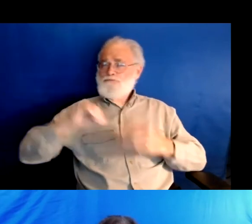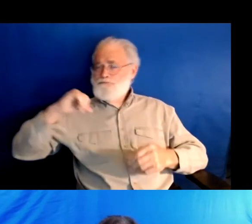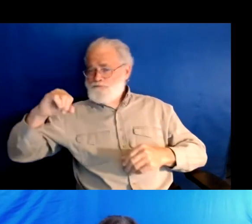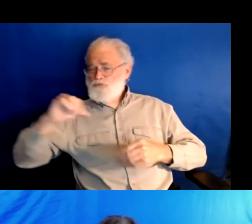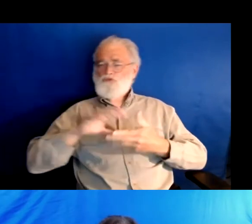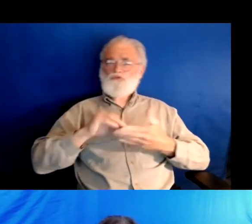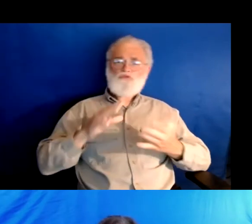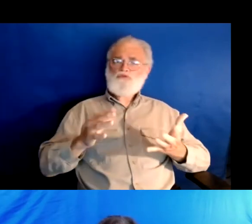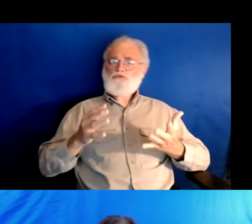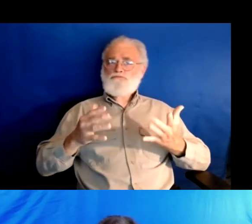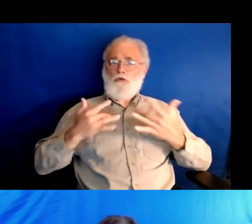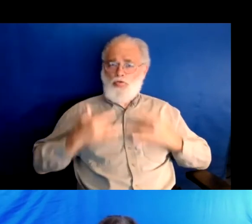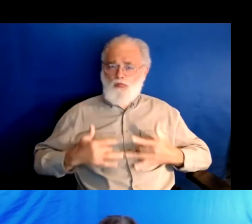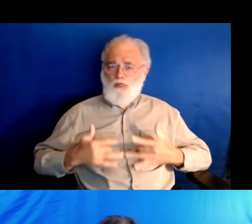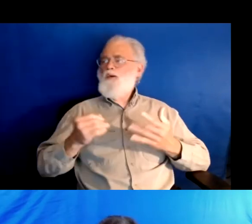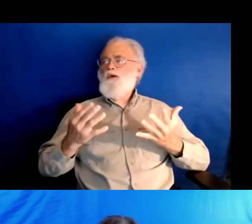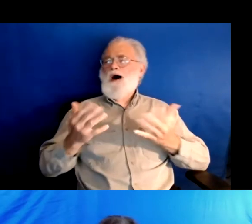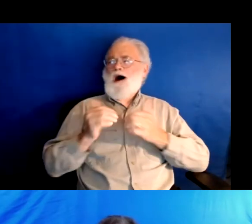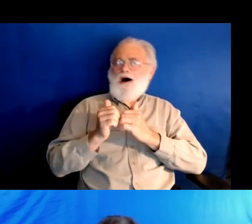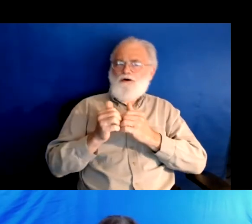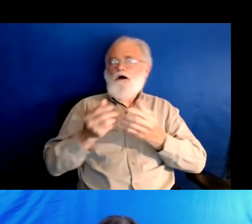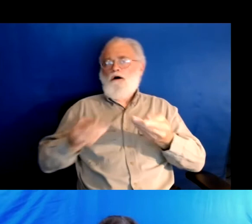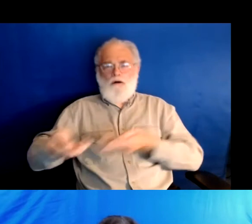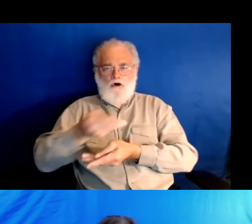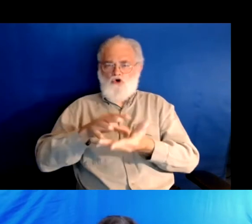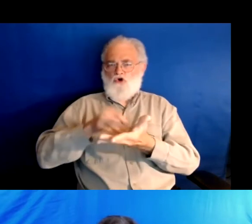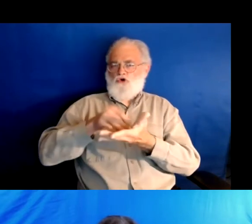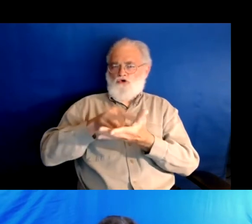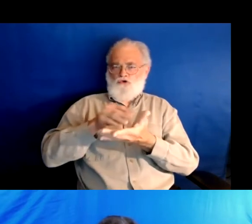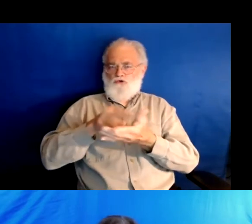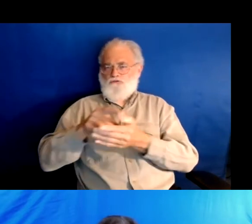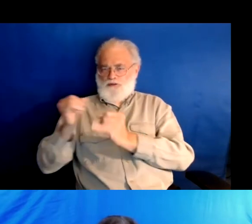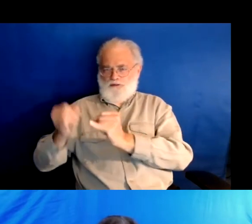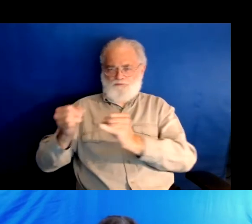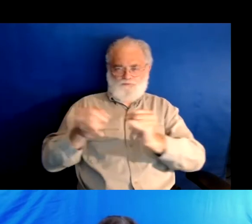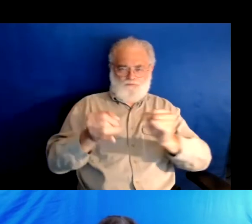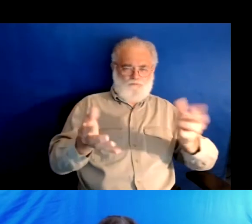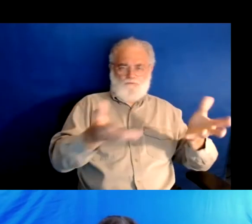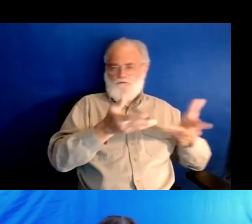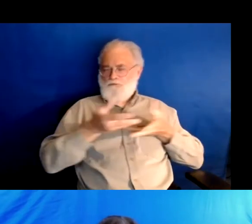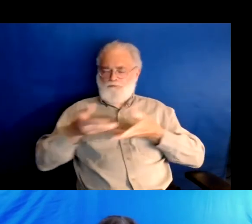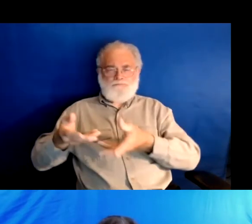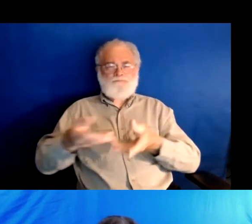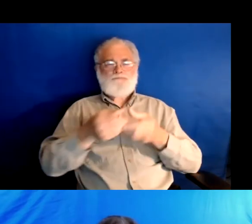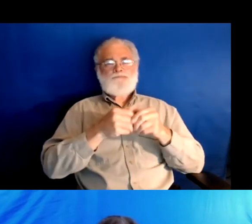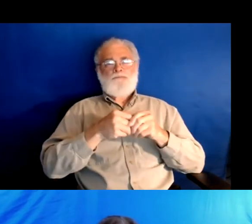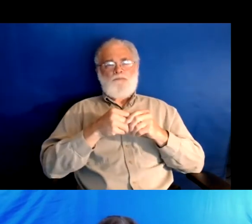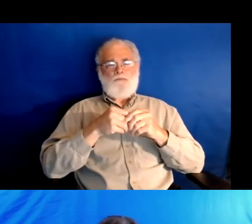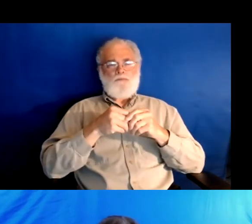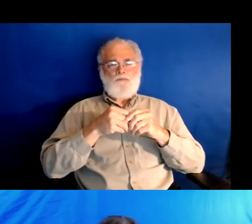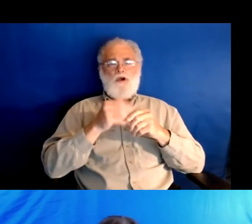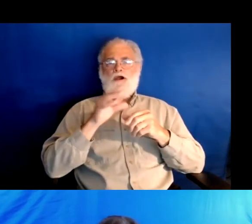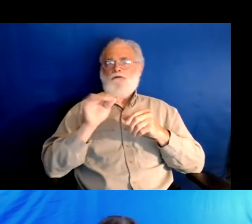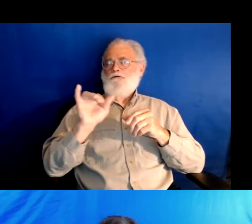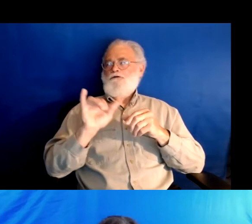Was it negative? Were the students resistant? Were they depressed? How? And then we can learn from that, from the